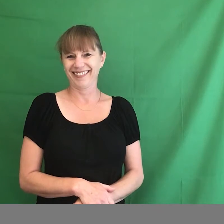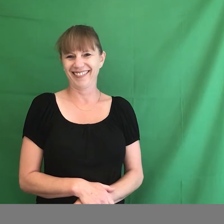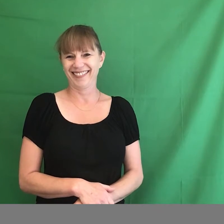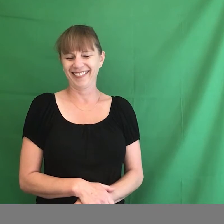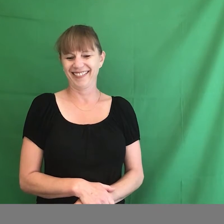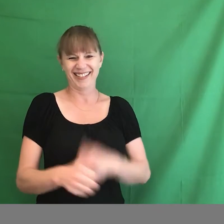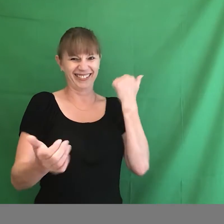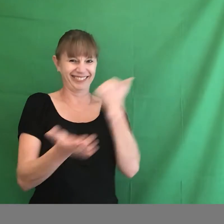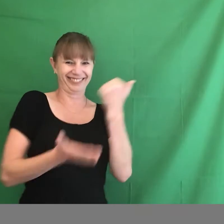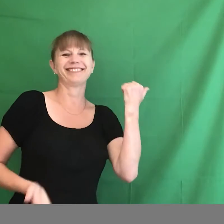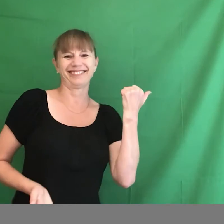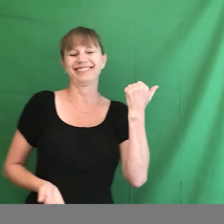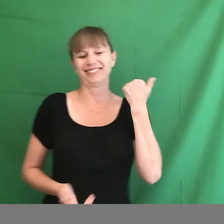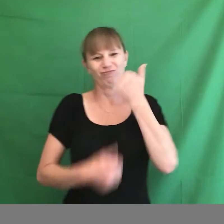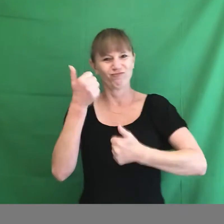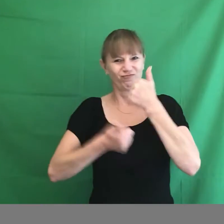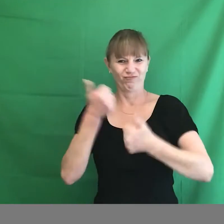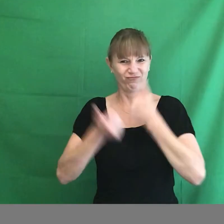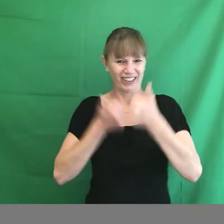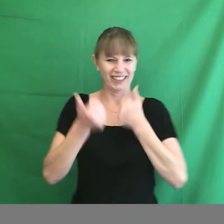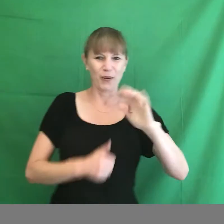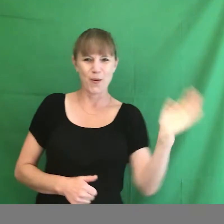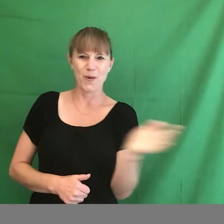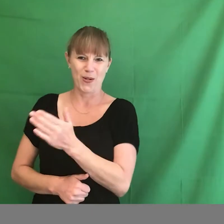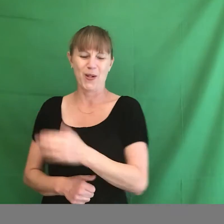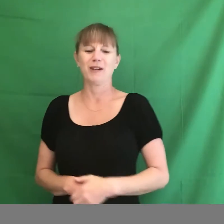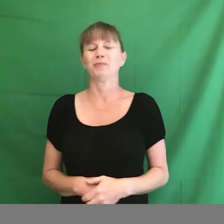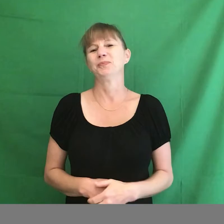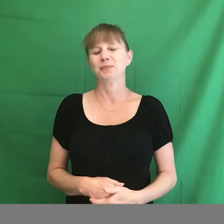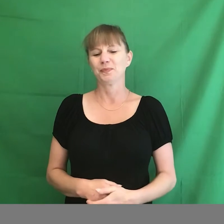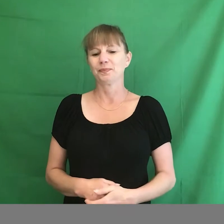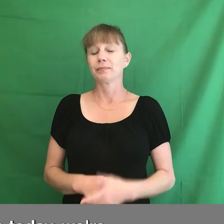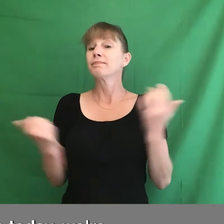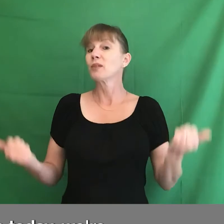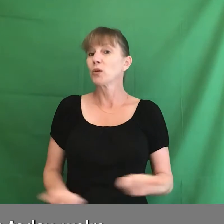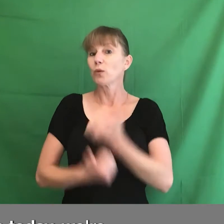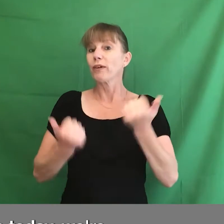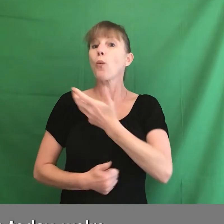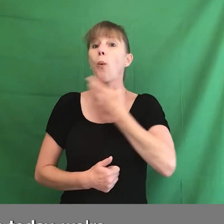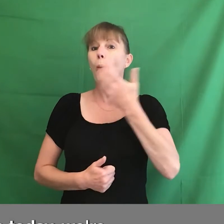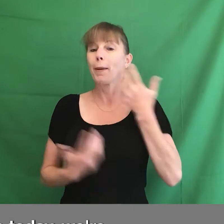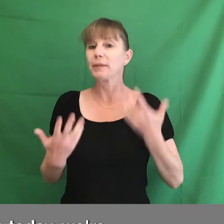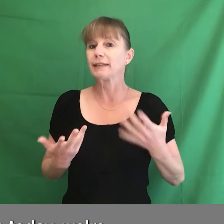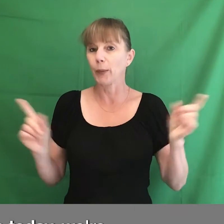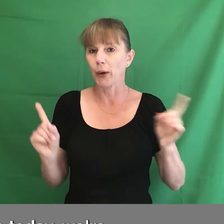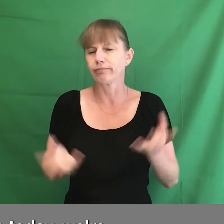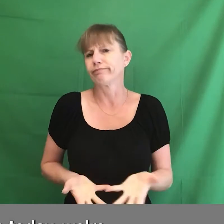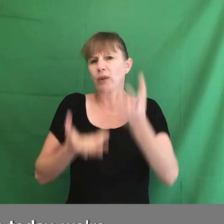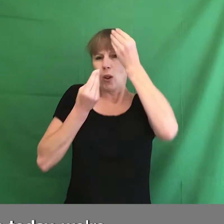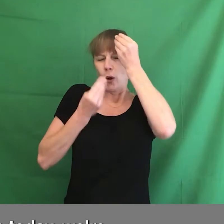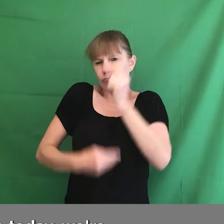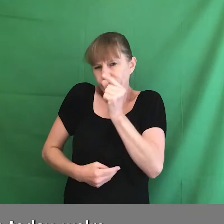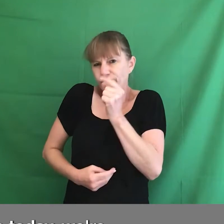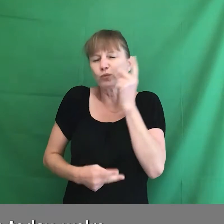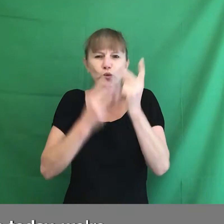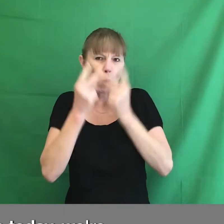enthusiastic. Fantastic. Very well done, everyone. To finish off our warm-up today, we're going to learn a